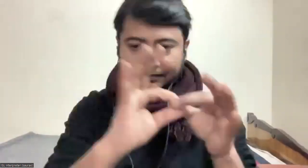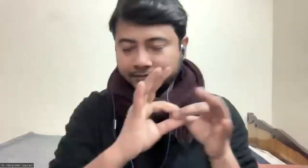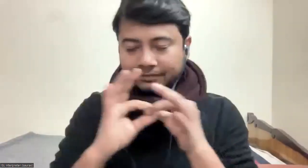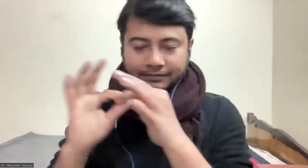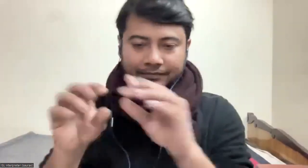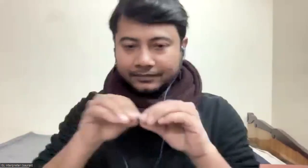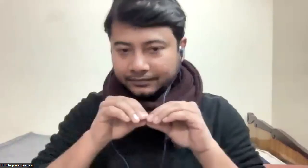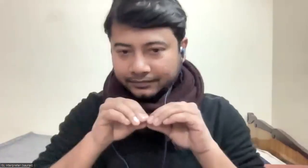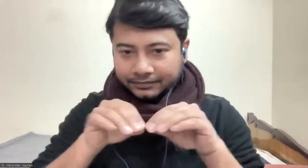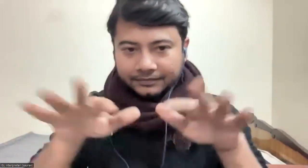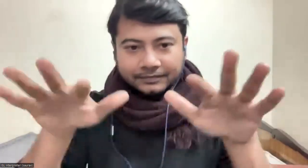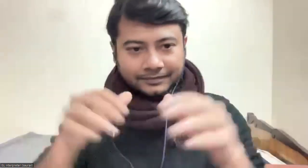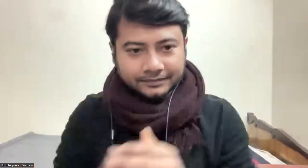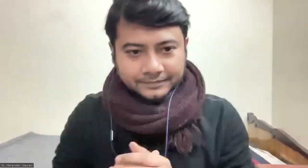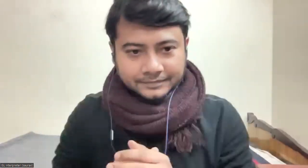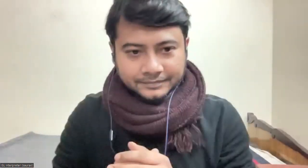Hare Krishna mantra.